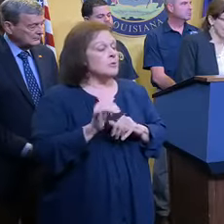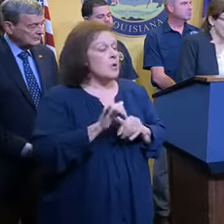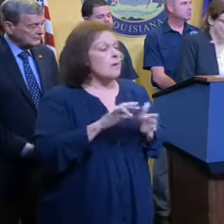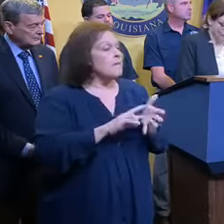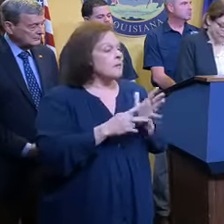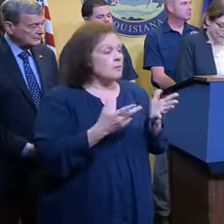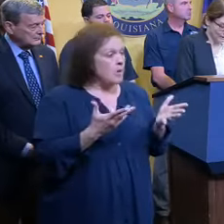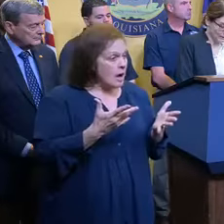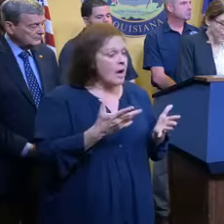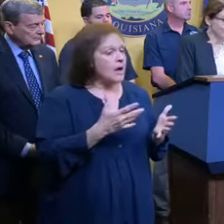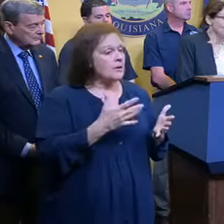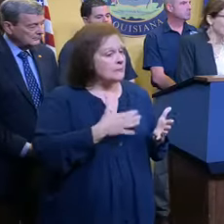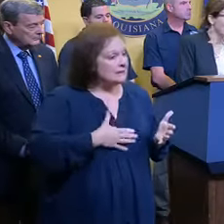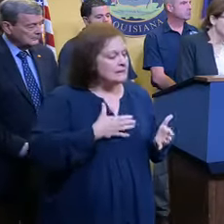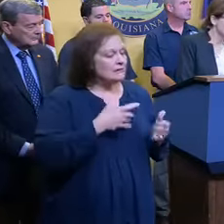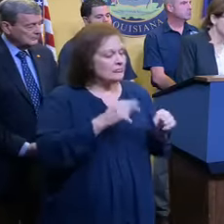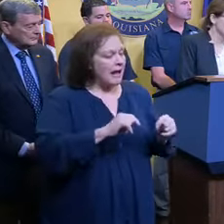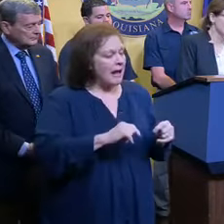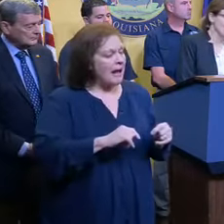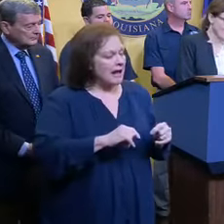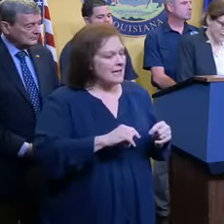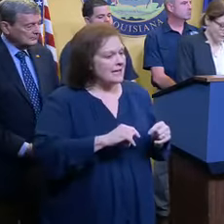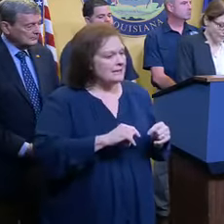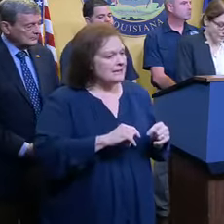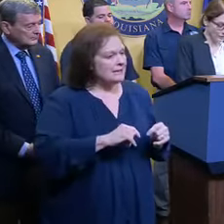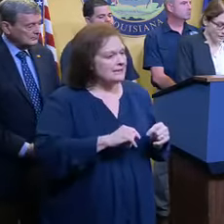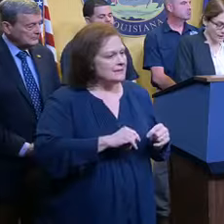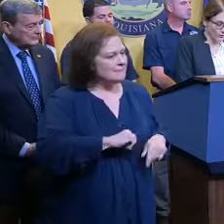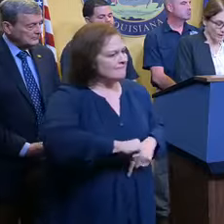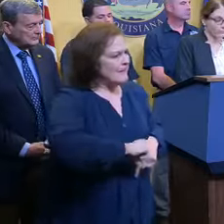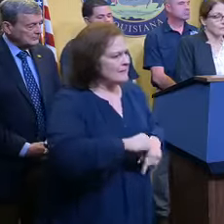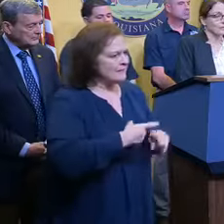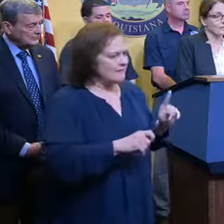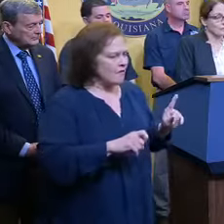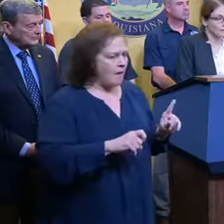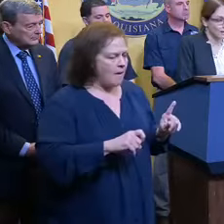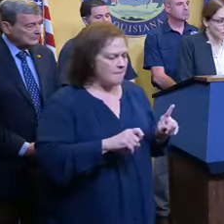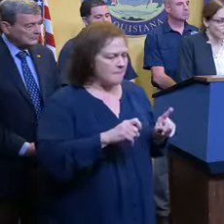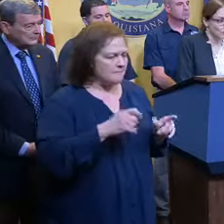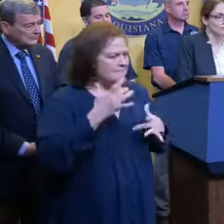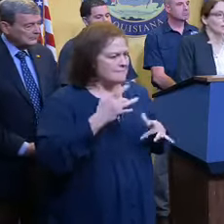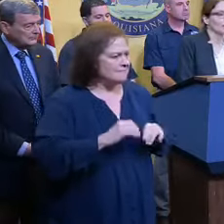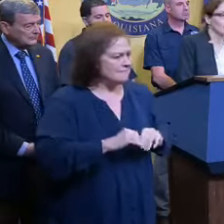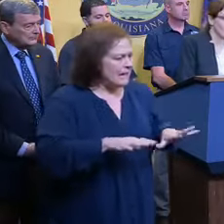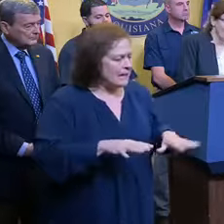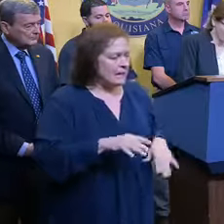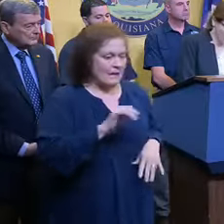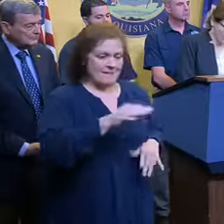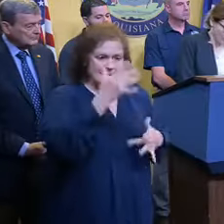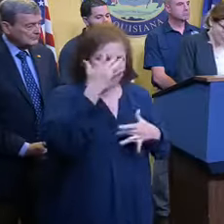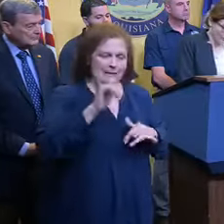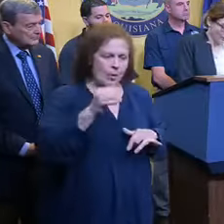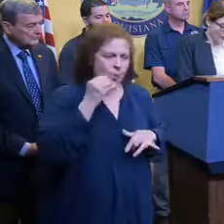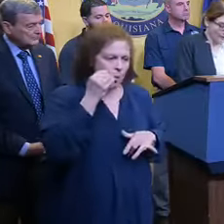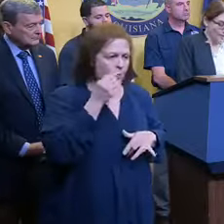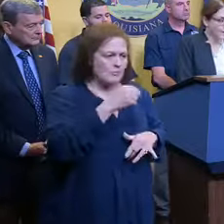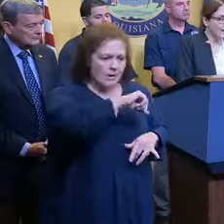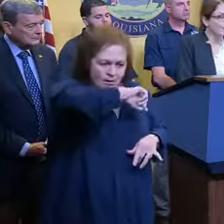further spread of disease, what we've said over and over and over again. Wash your hands regularly, stay home when you're sick, cover your